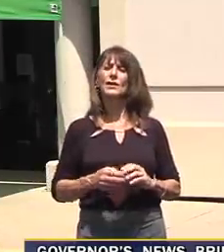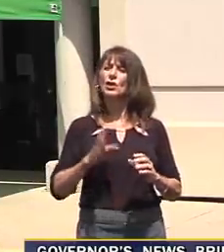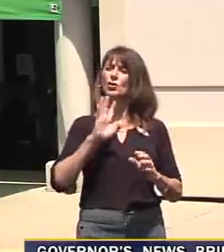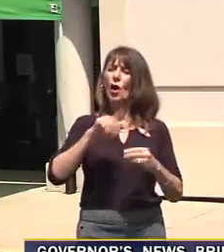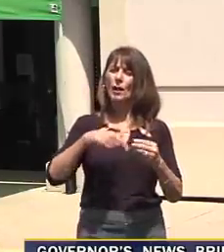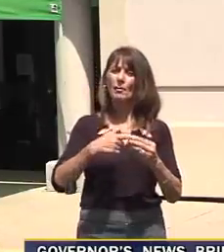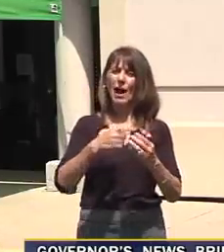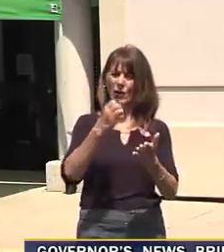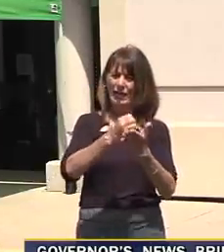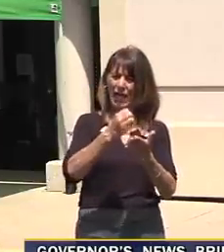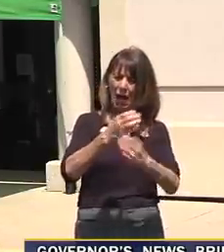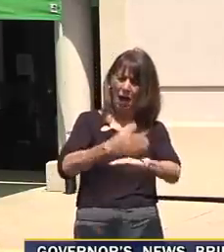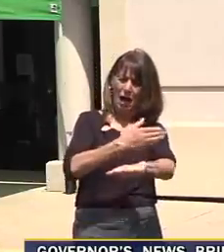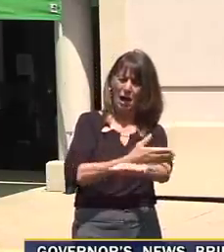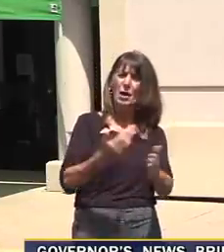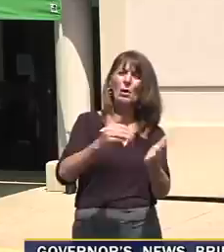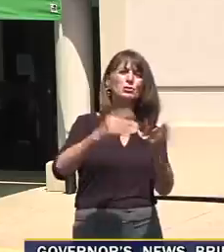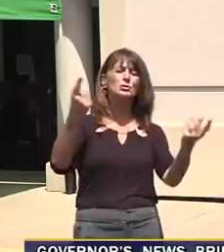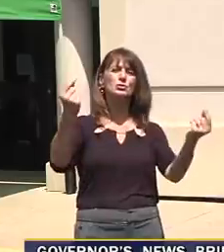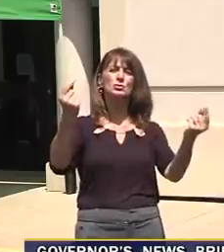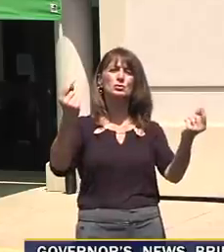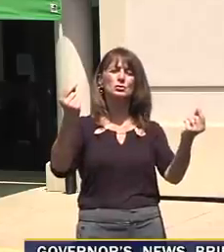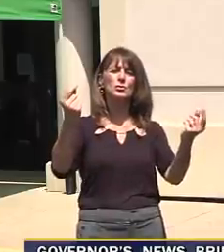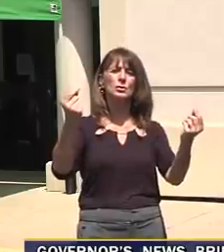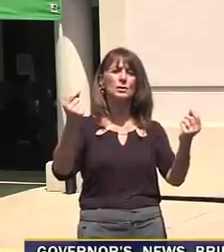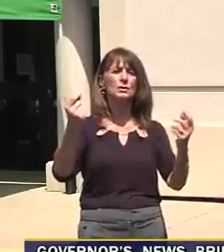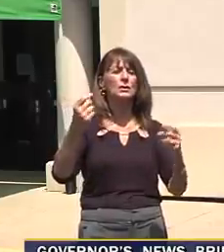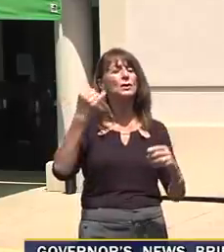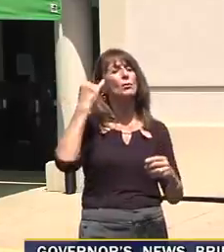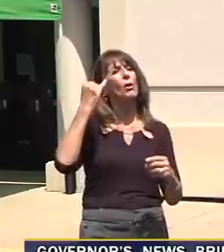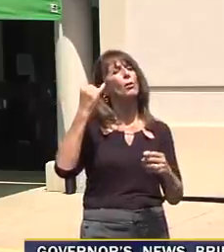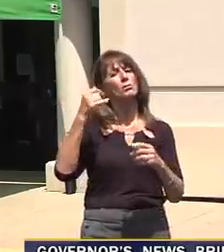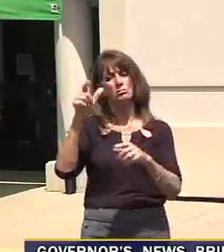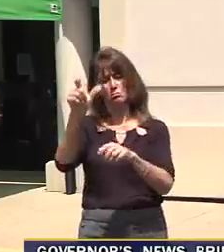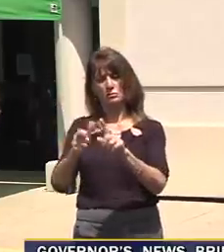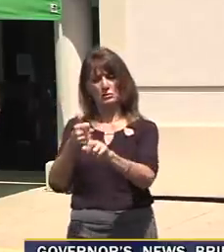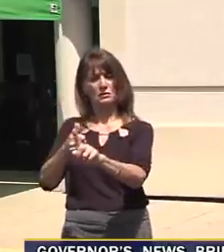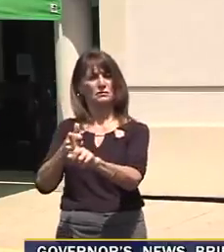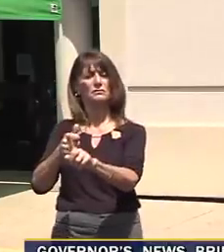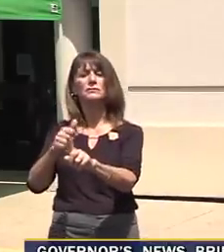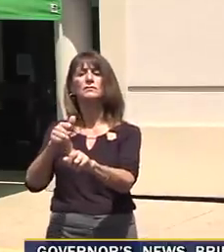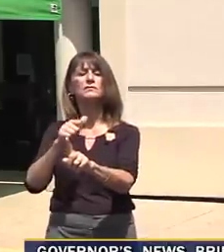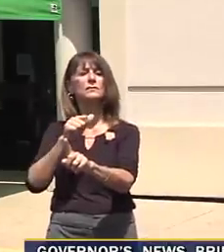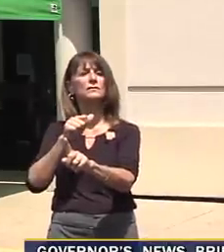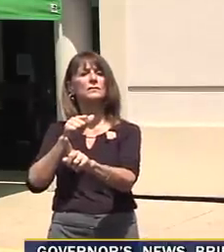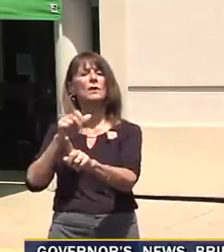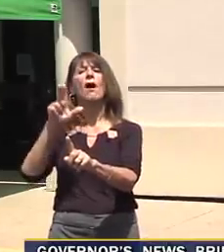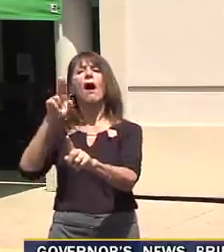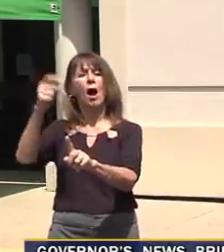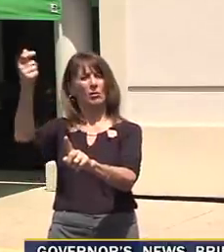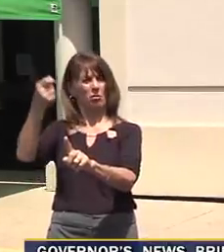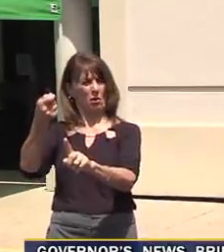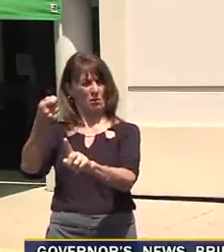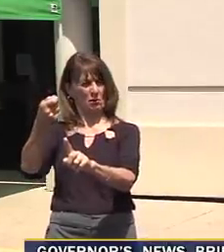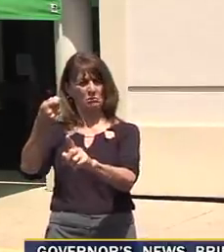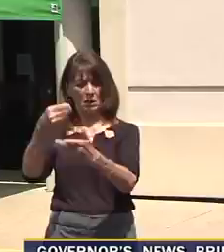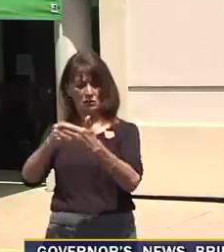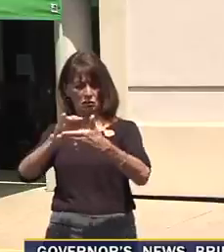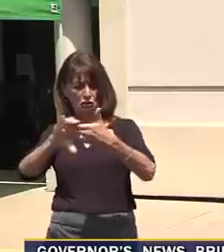the economy best, do you think that a person who is on unemployment and getting that $600 in federal money as